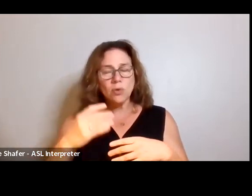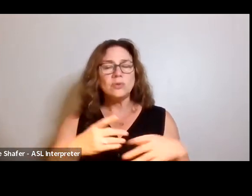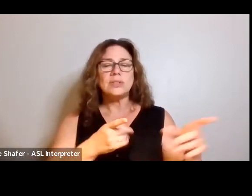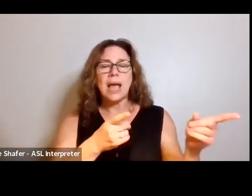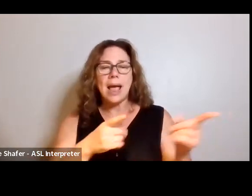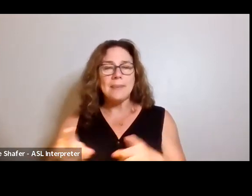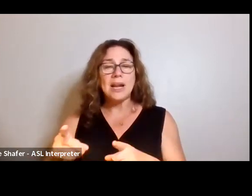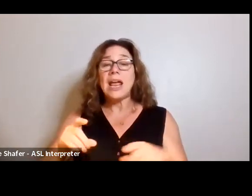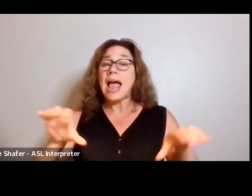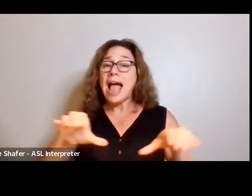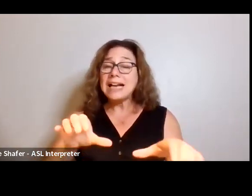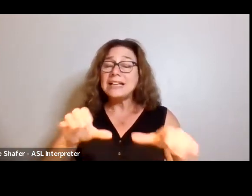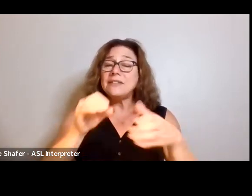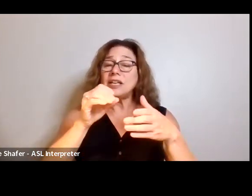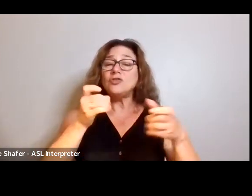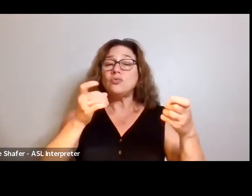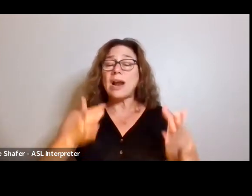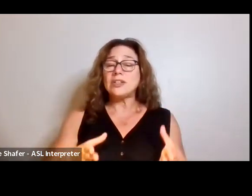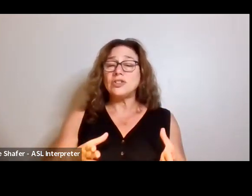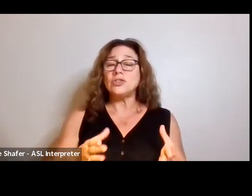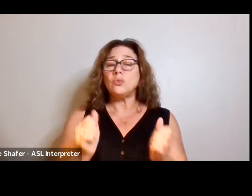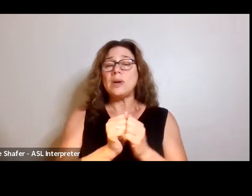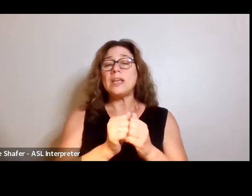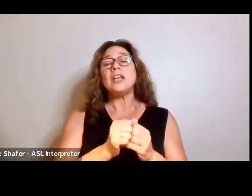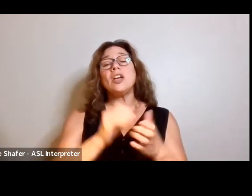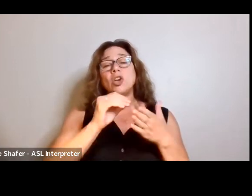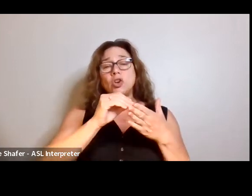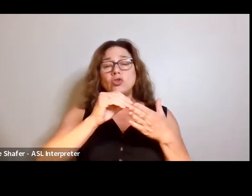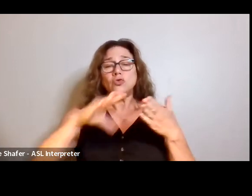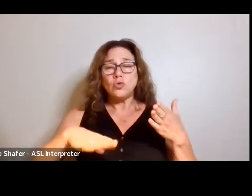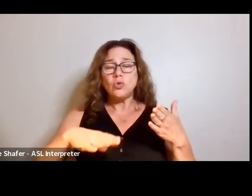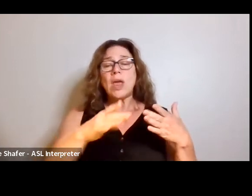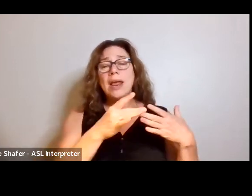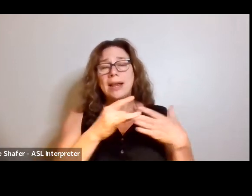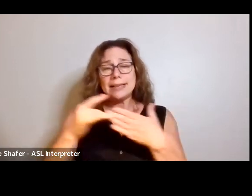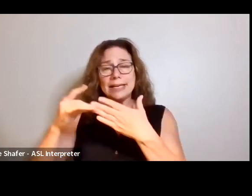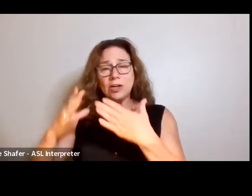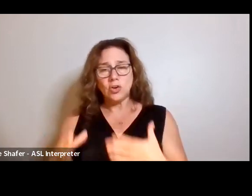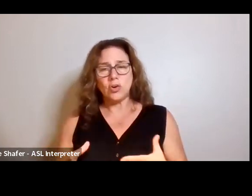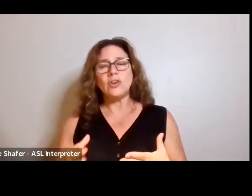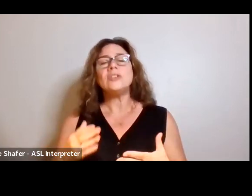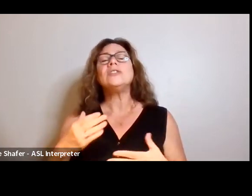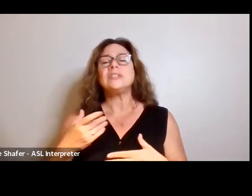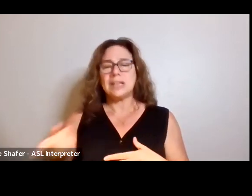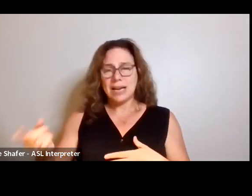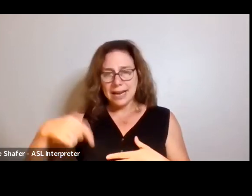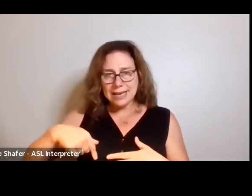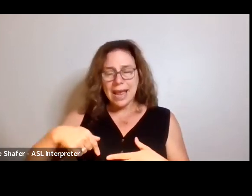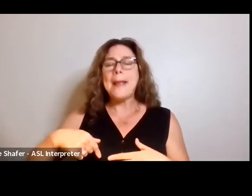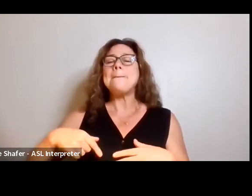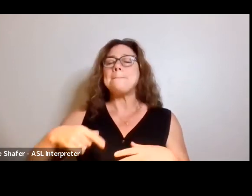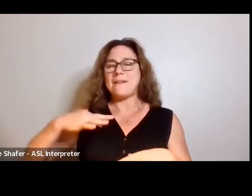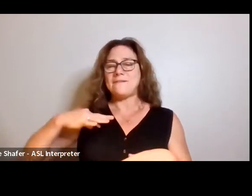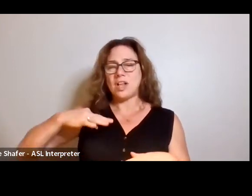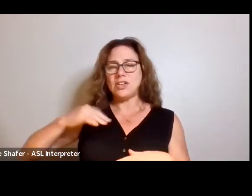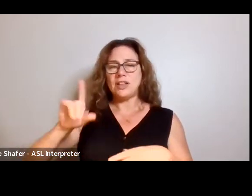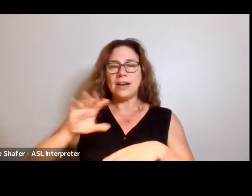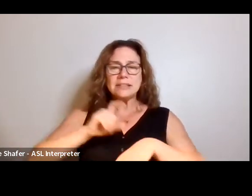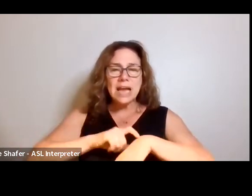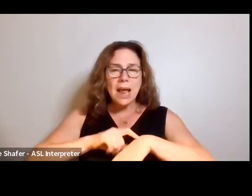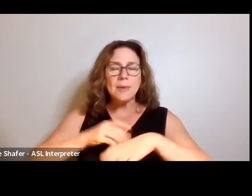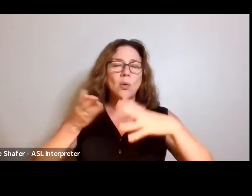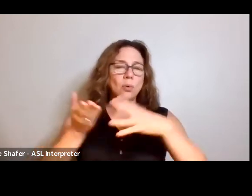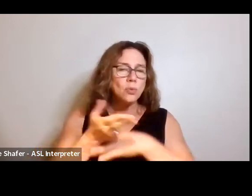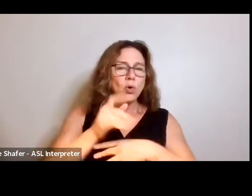incredible job with our student ambassadors. We had over 80 students come and volunteer their time and go through training, and